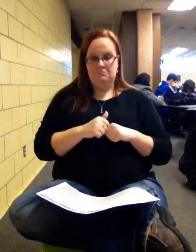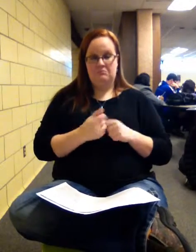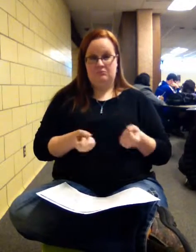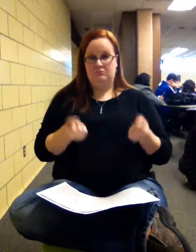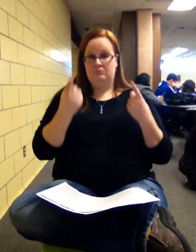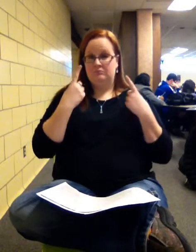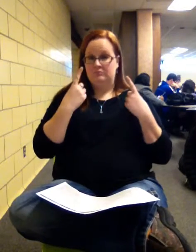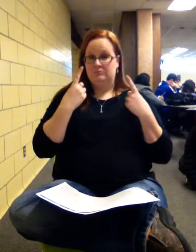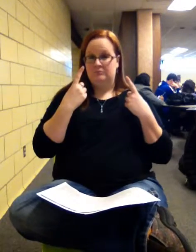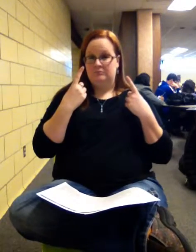more sense?